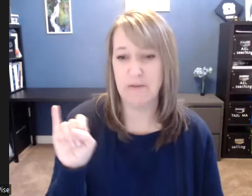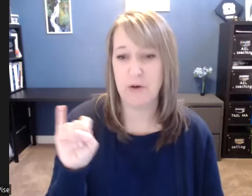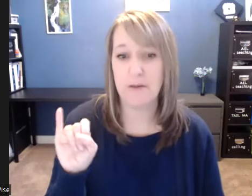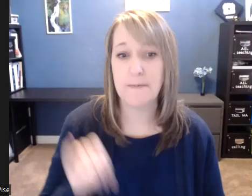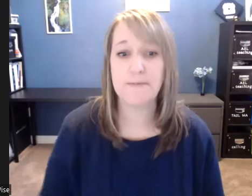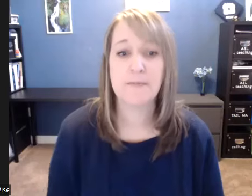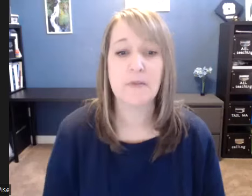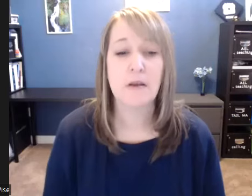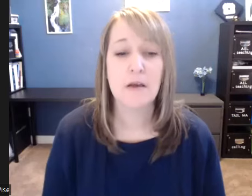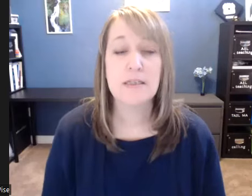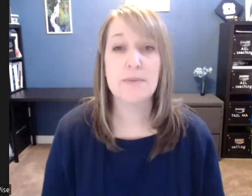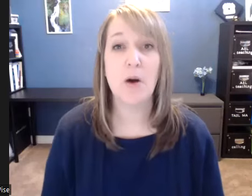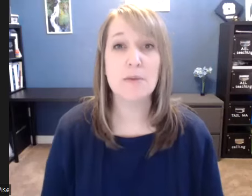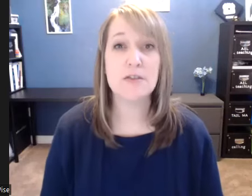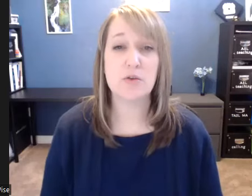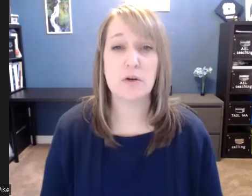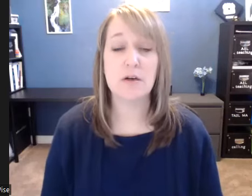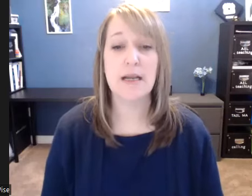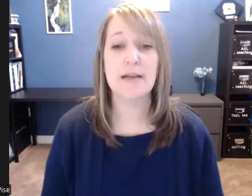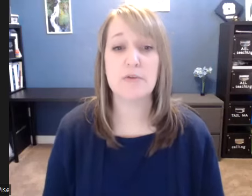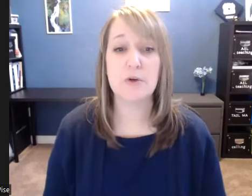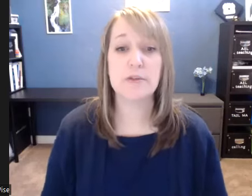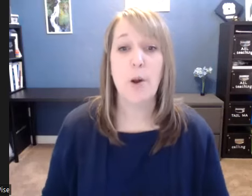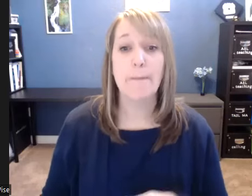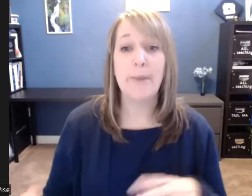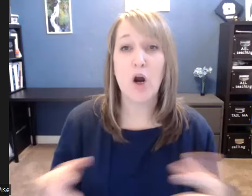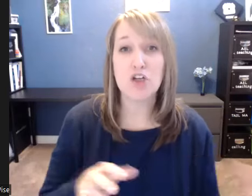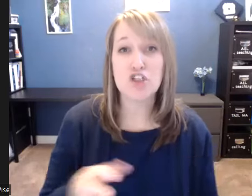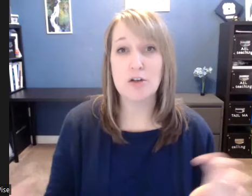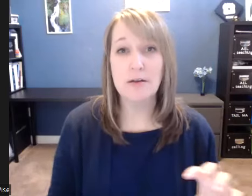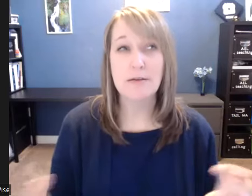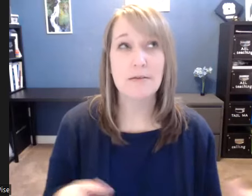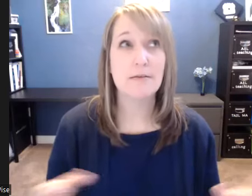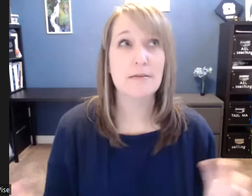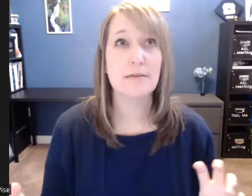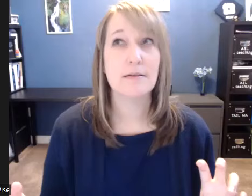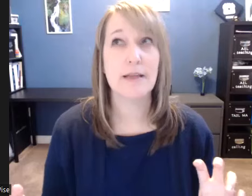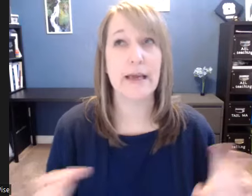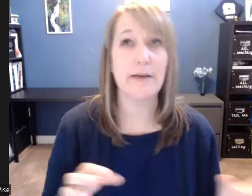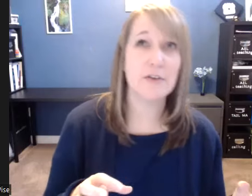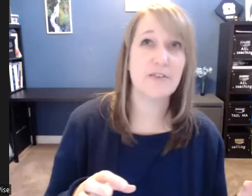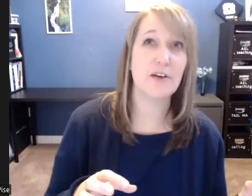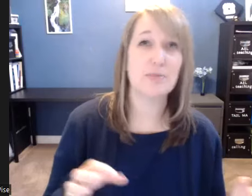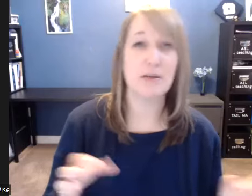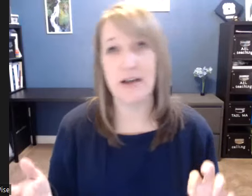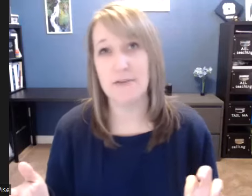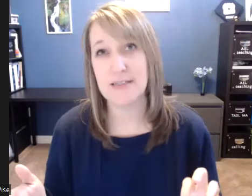forth. Department store is one of those partial, like half of it's fingerspelled and half of it's